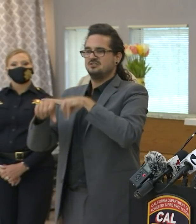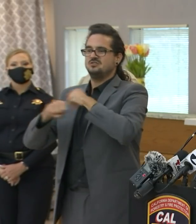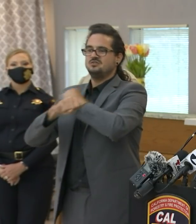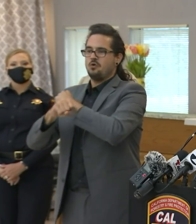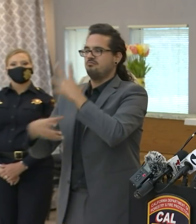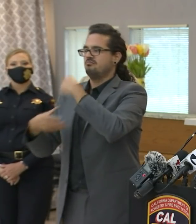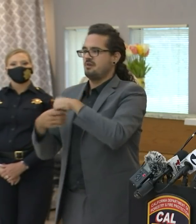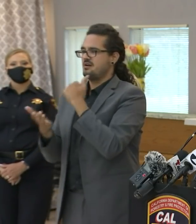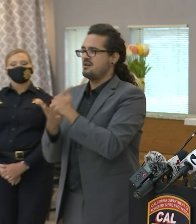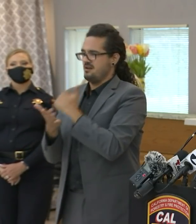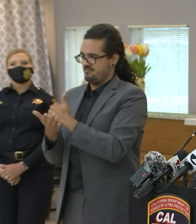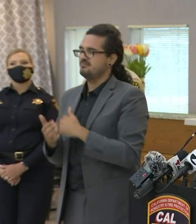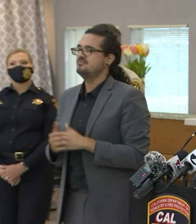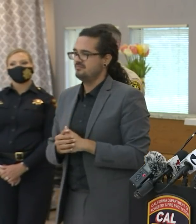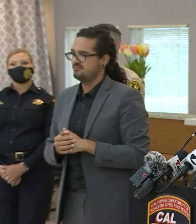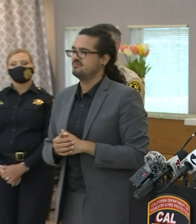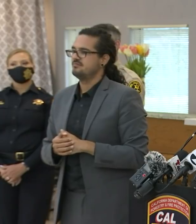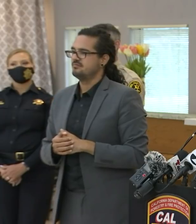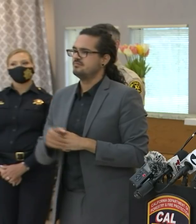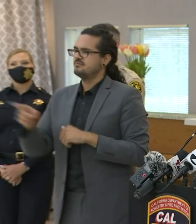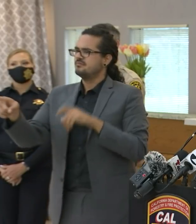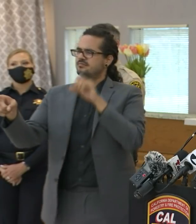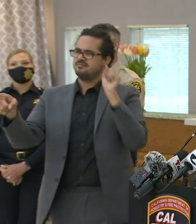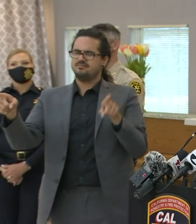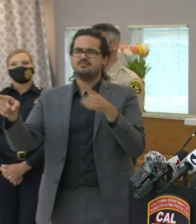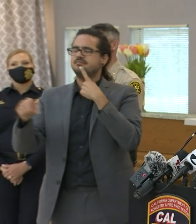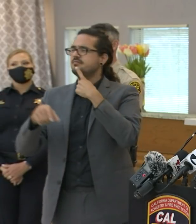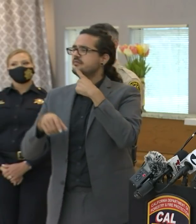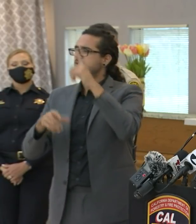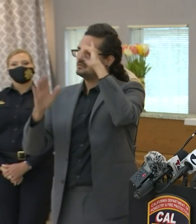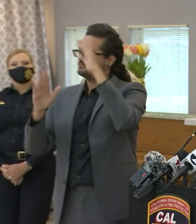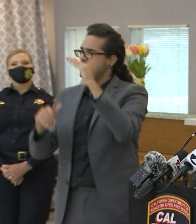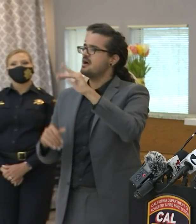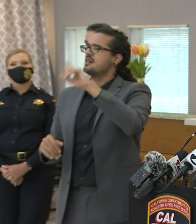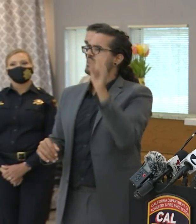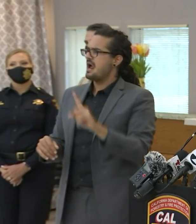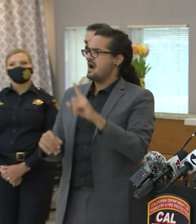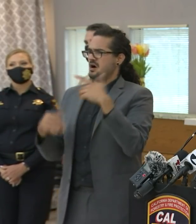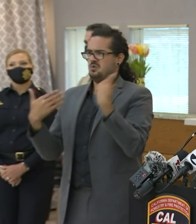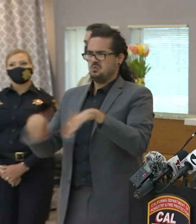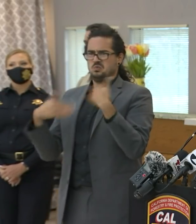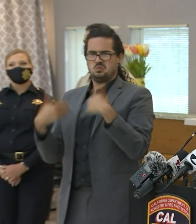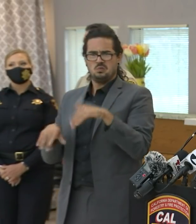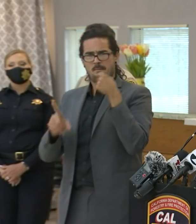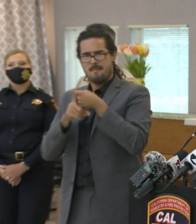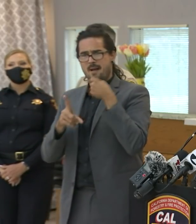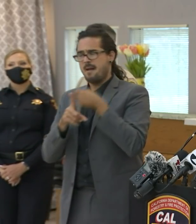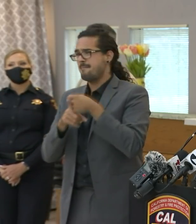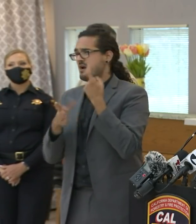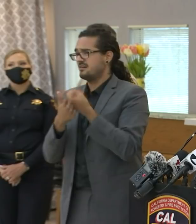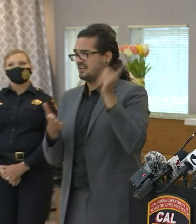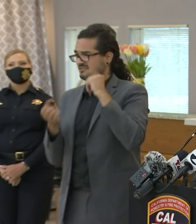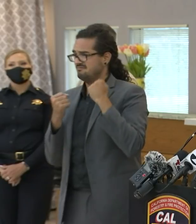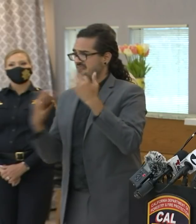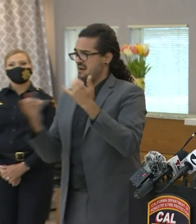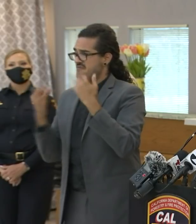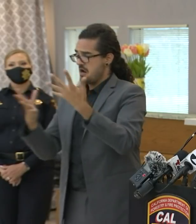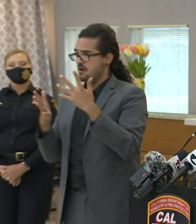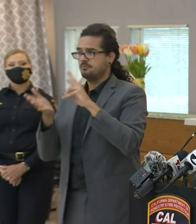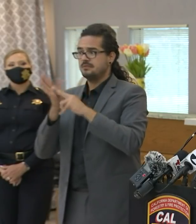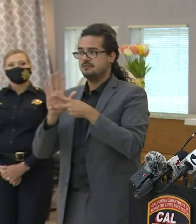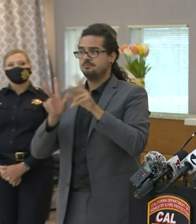Because you're expecting lightning and there were so many lightning fires last week, are you increasing crews that are watching for that specifically?